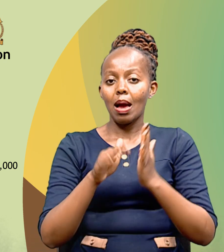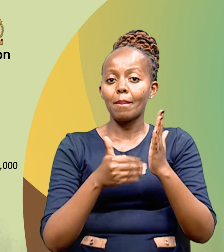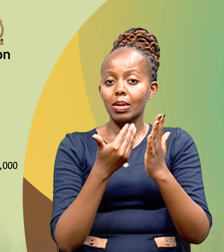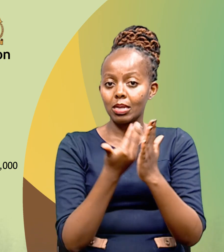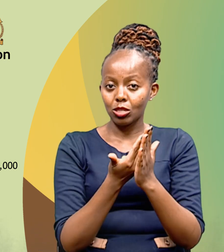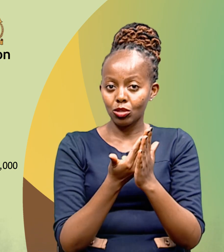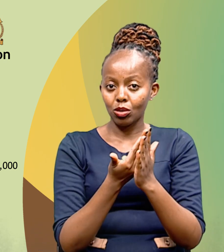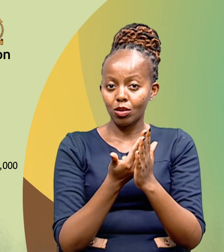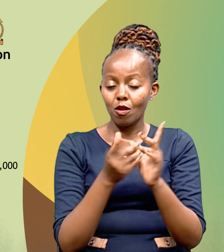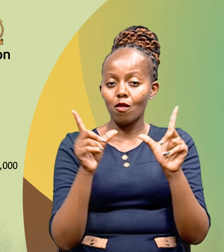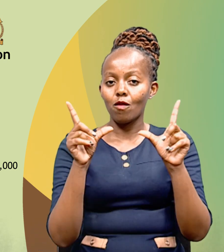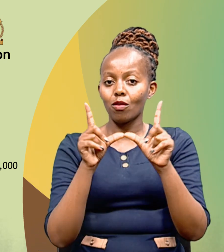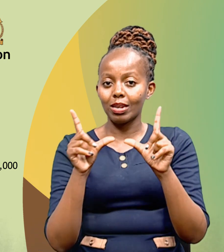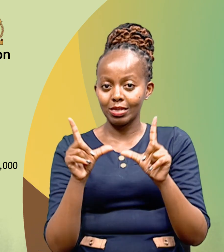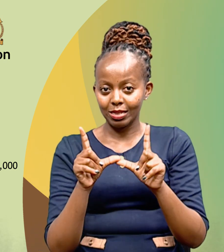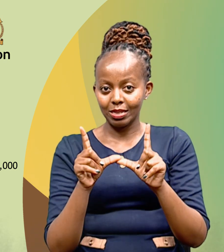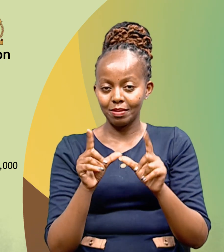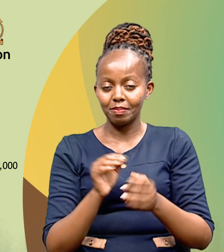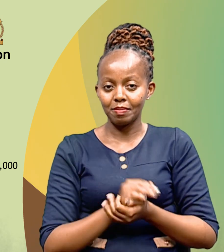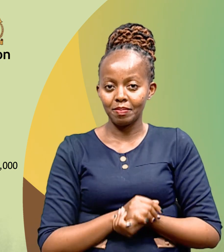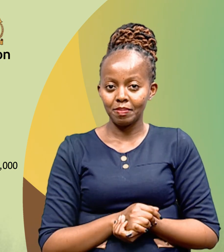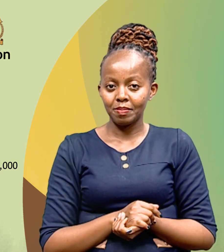Application for licensing.